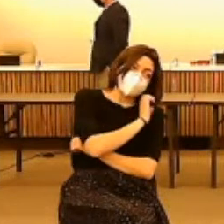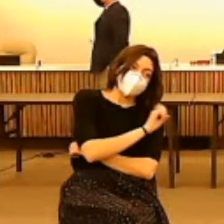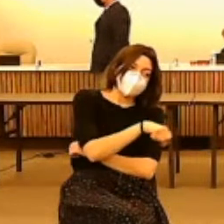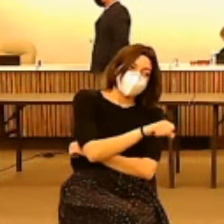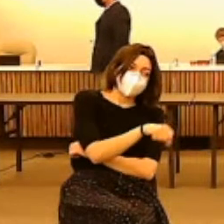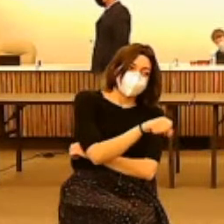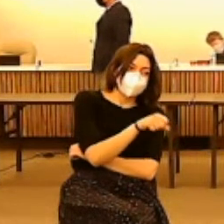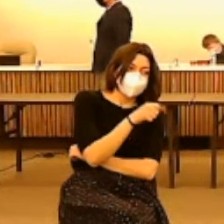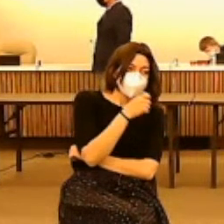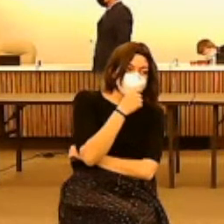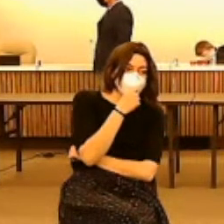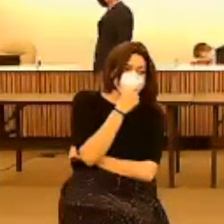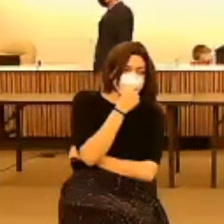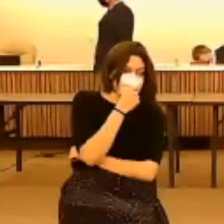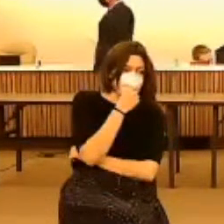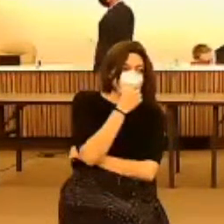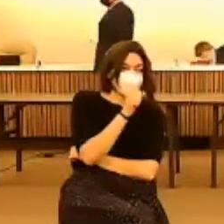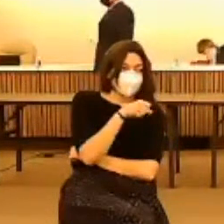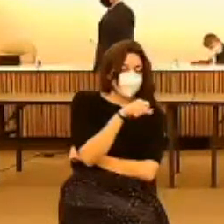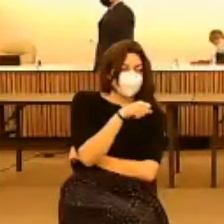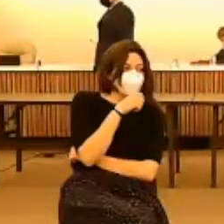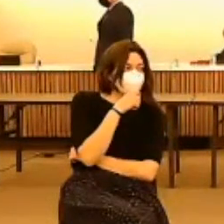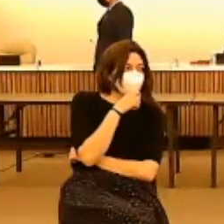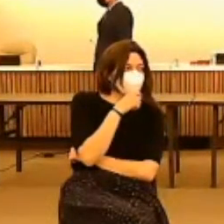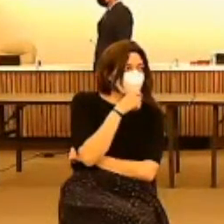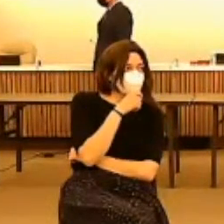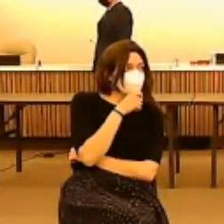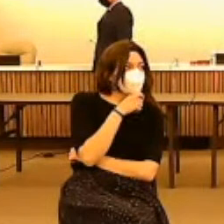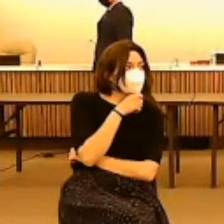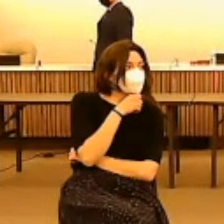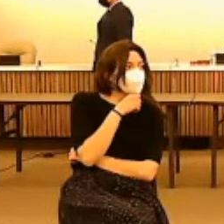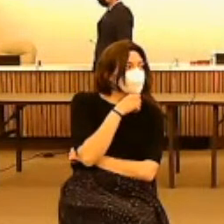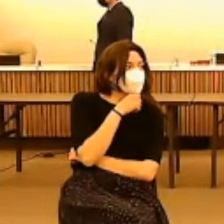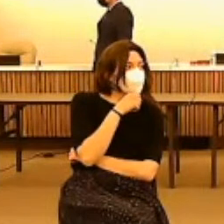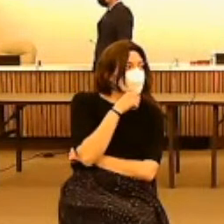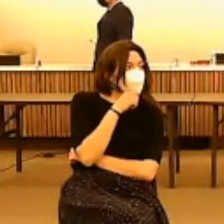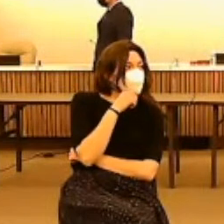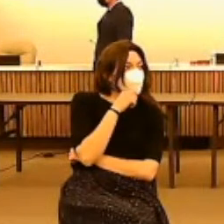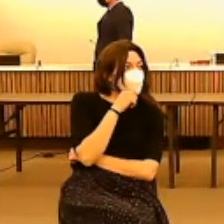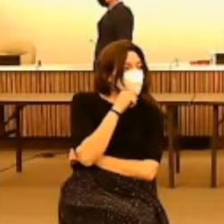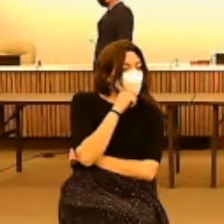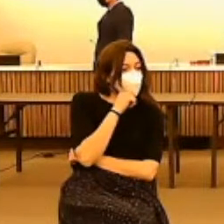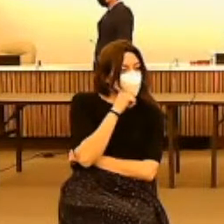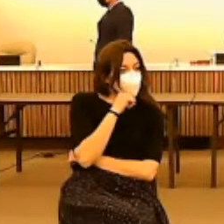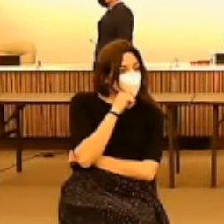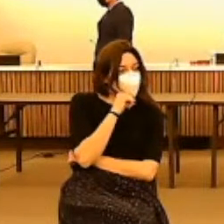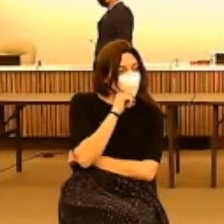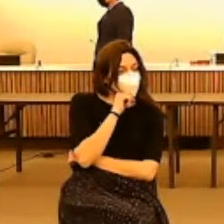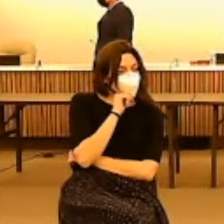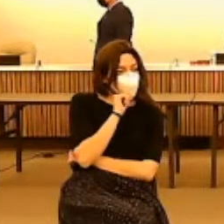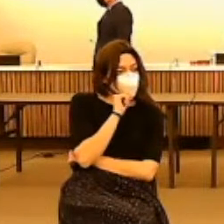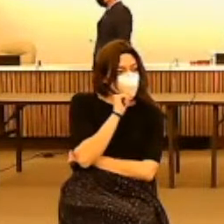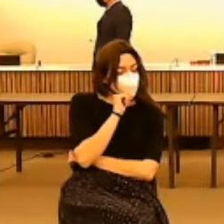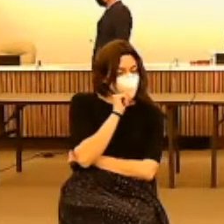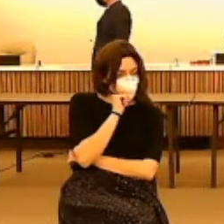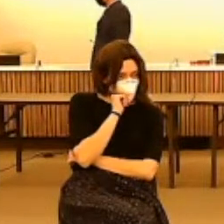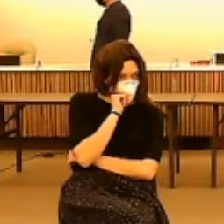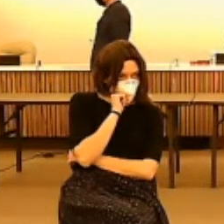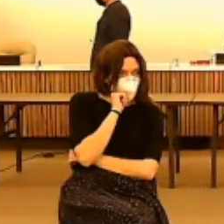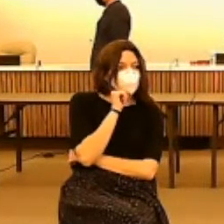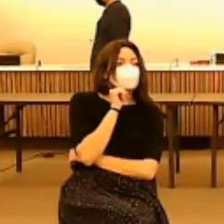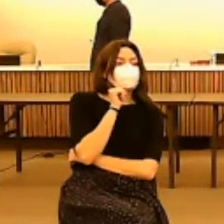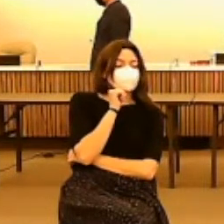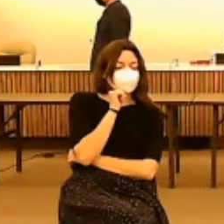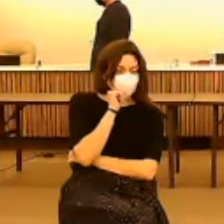and I mean, he was up before he fell. You know, they're just so quick, but yeah. So I said to my sister, I'd love to go watch him, but I can't remember where